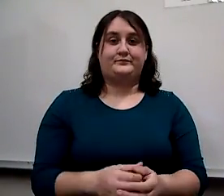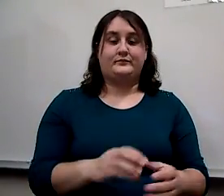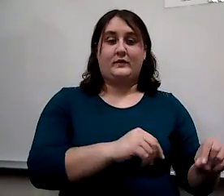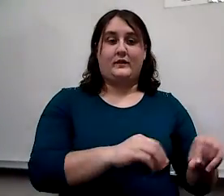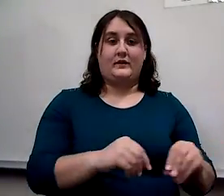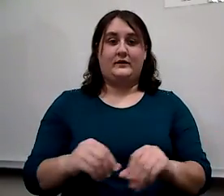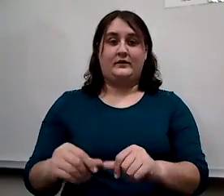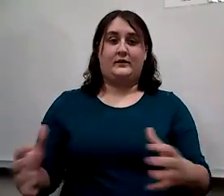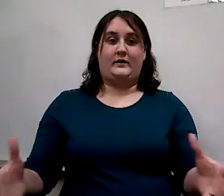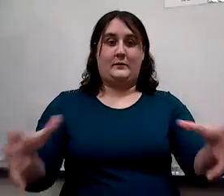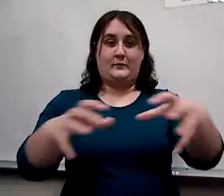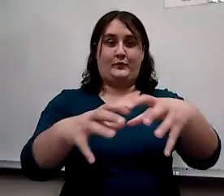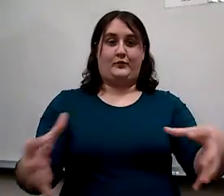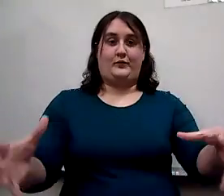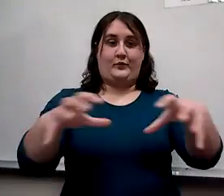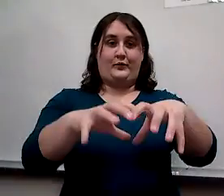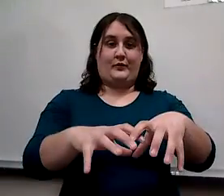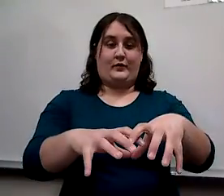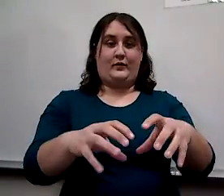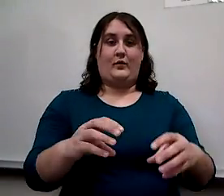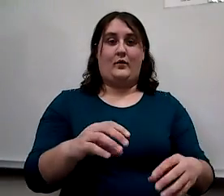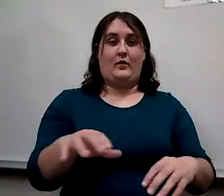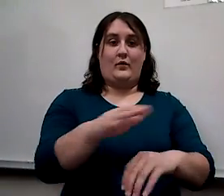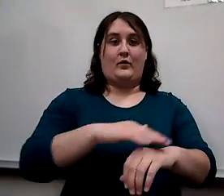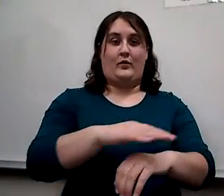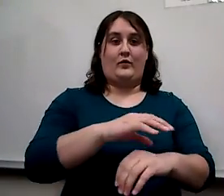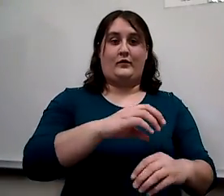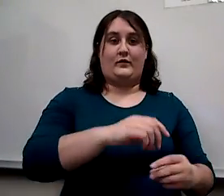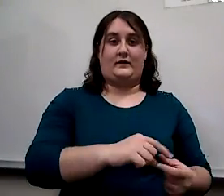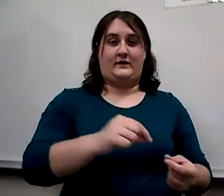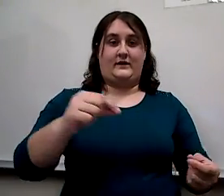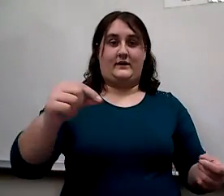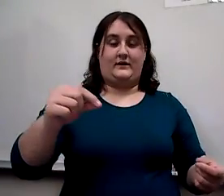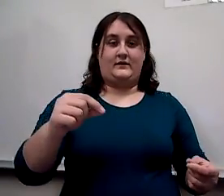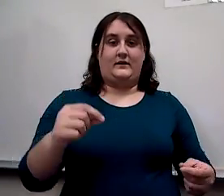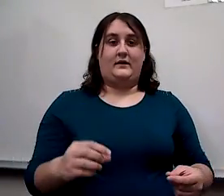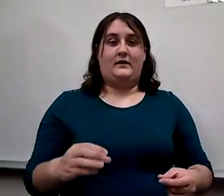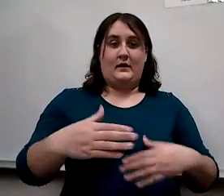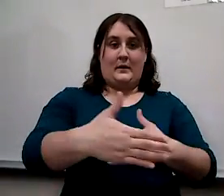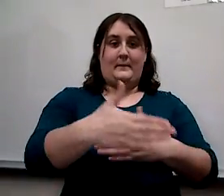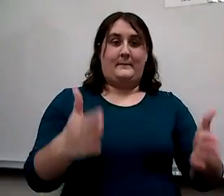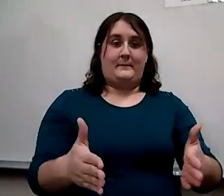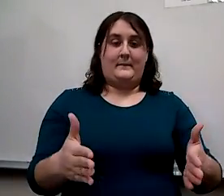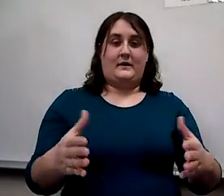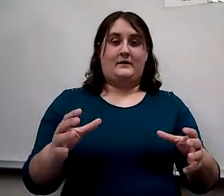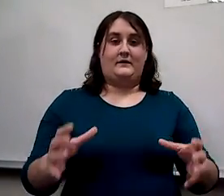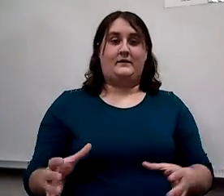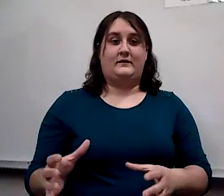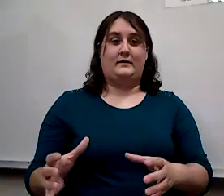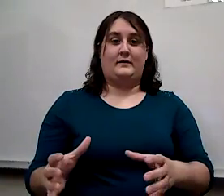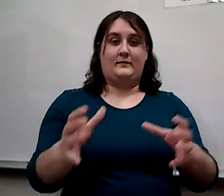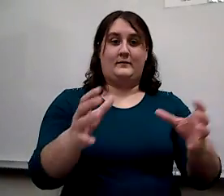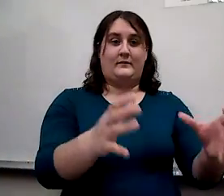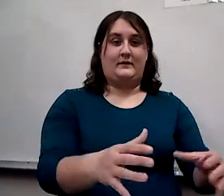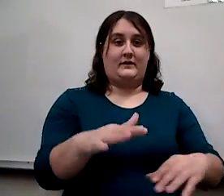as high as possible. Then a styrofoam container should be placed over the plant and fastened down to